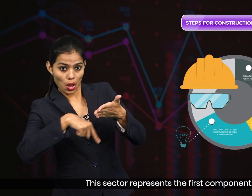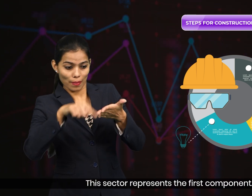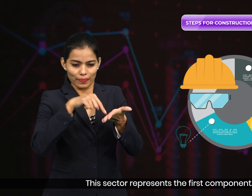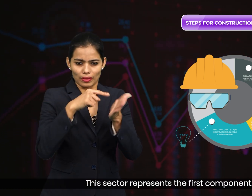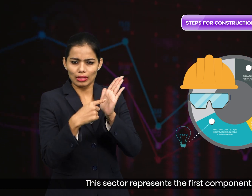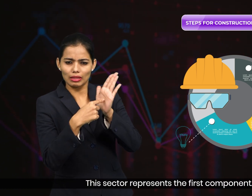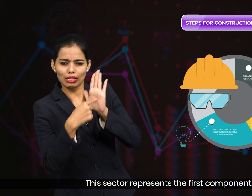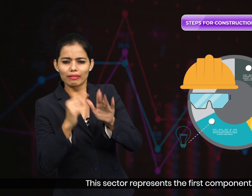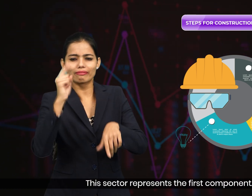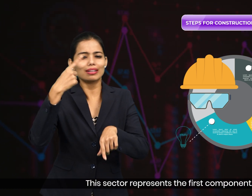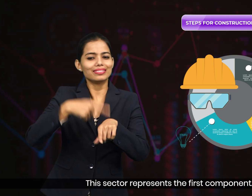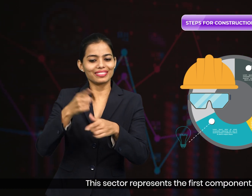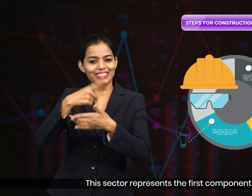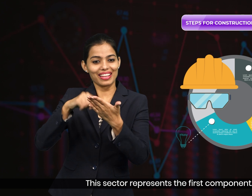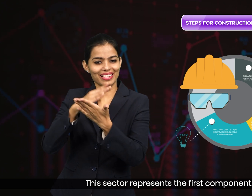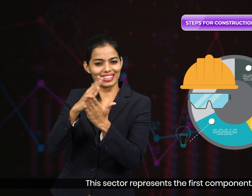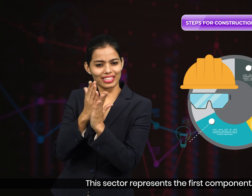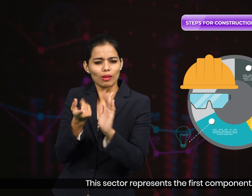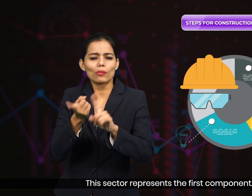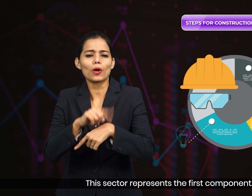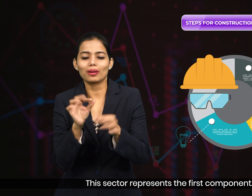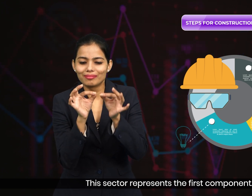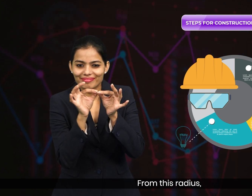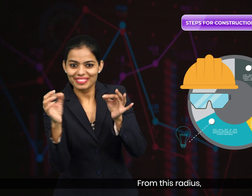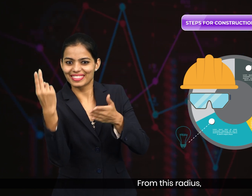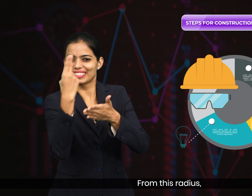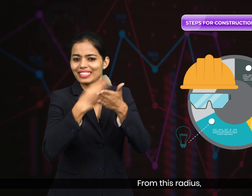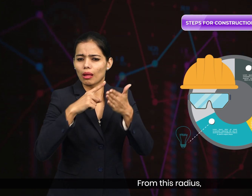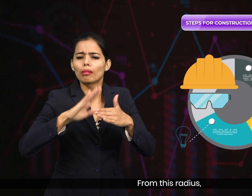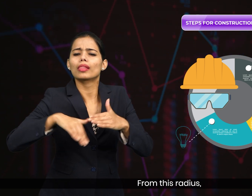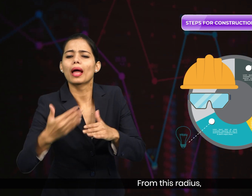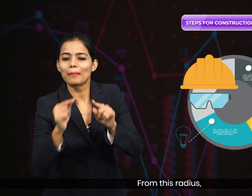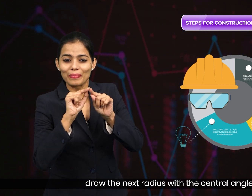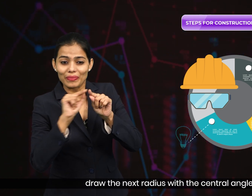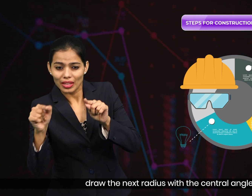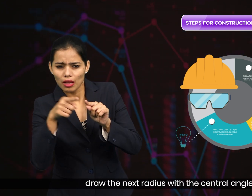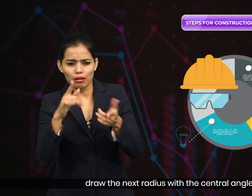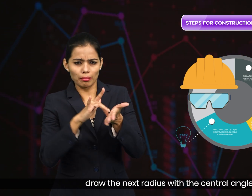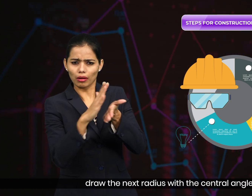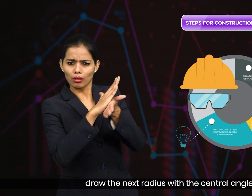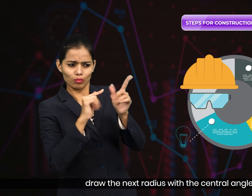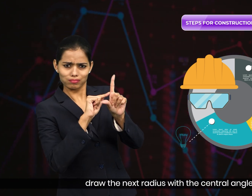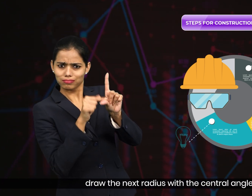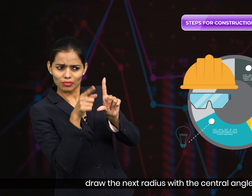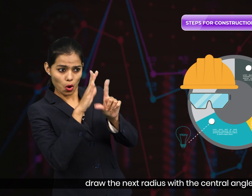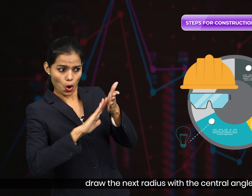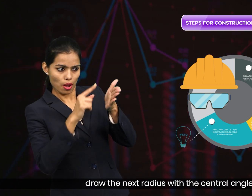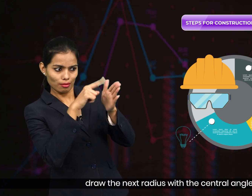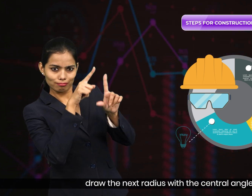This sector represents the first component. From this radius, draw the next radius with the central